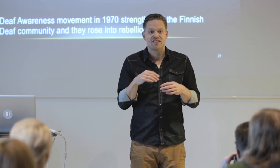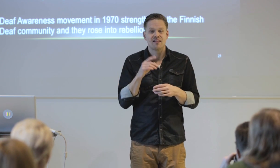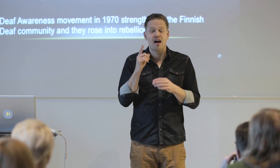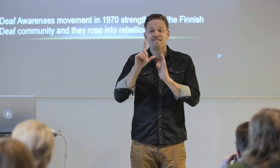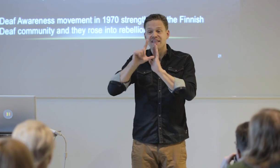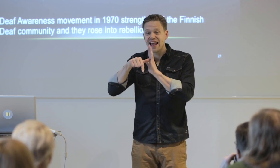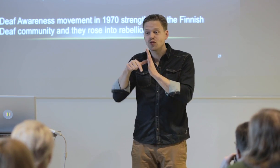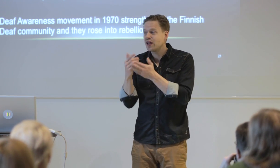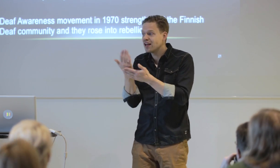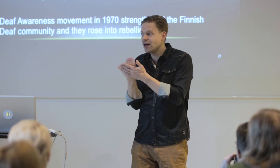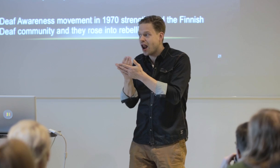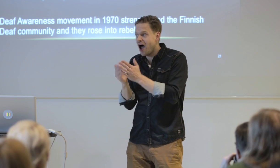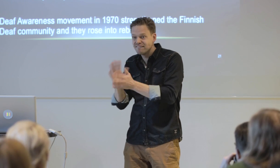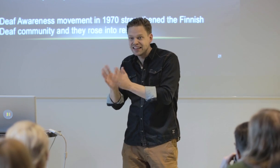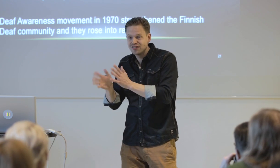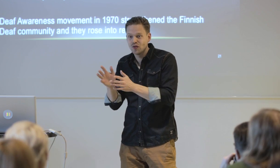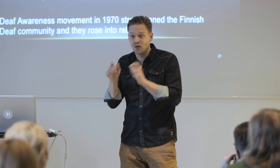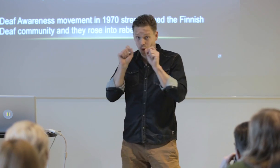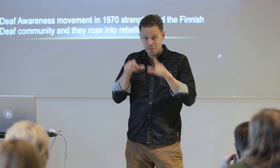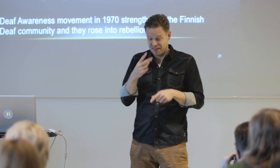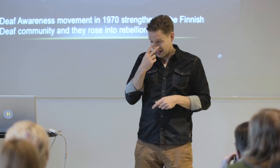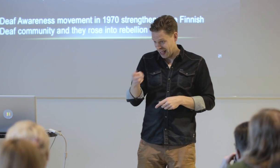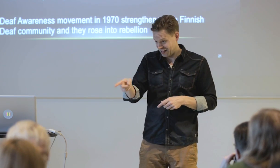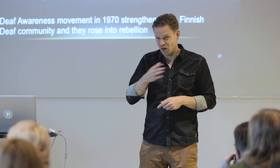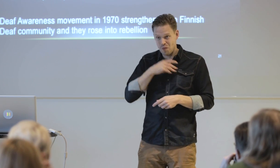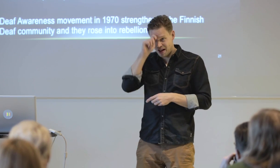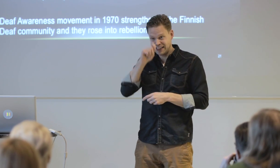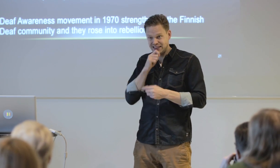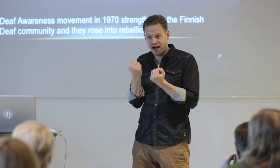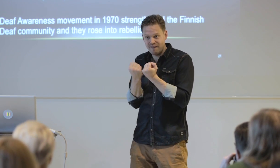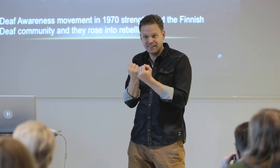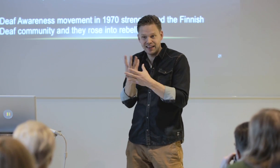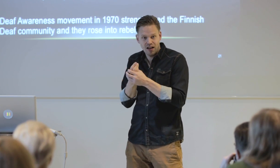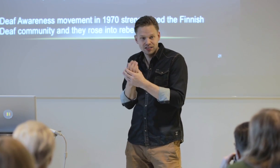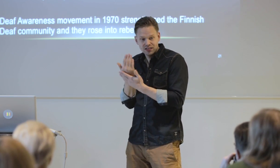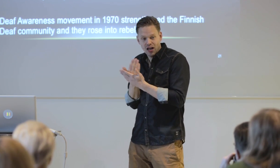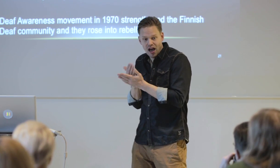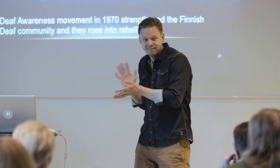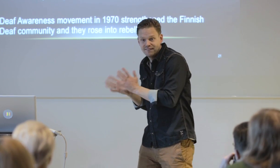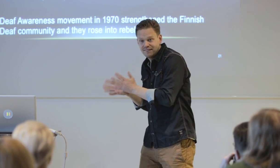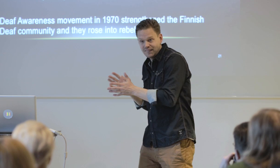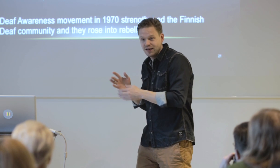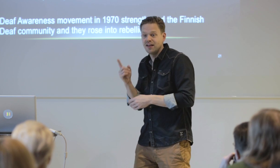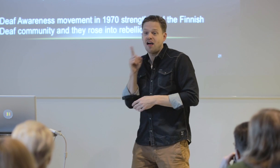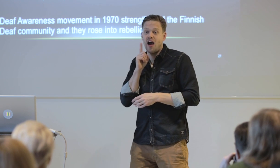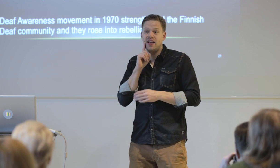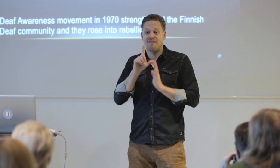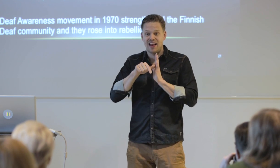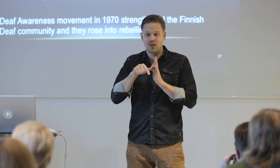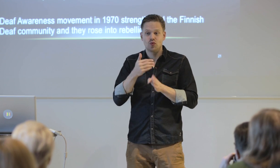allowed to sign at school. Also, in the recess, you know, he could sign with his friends, but the teachers could not